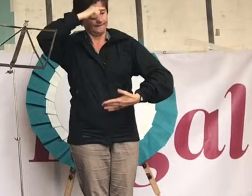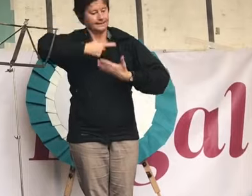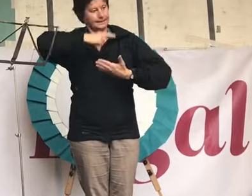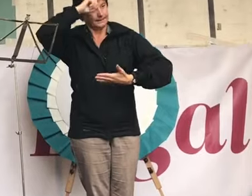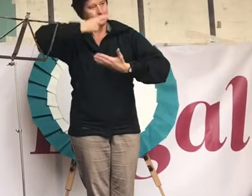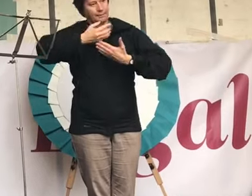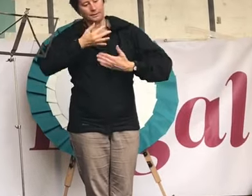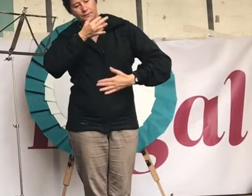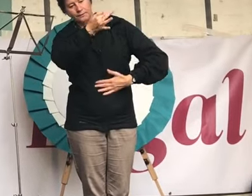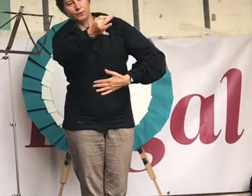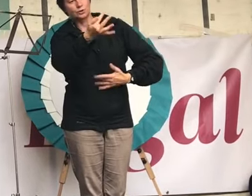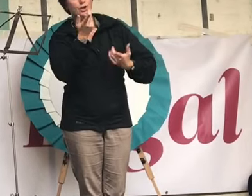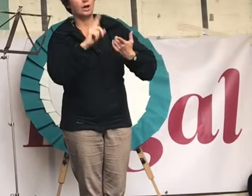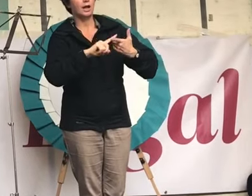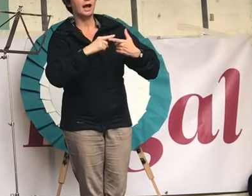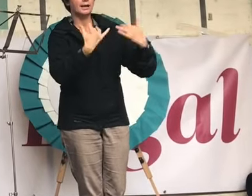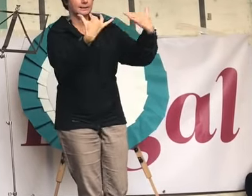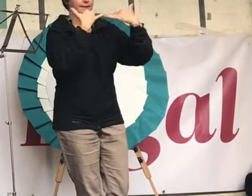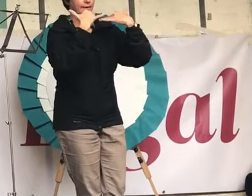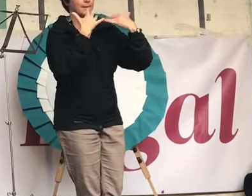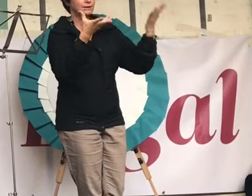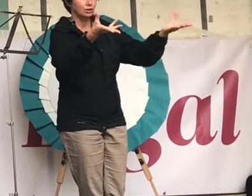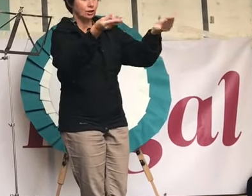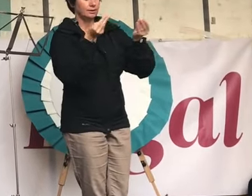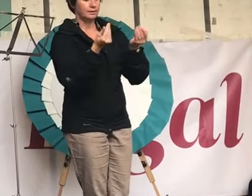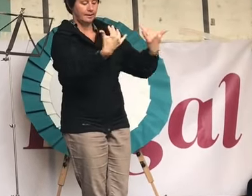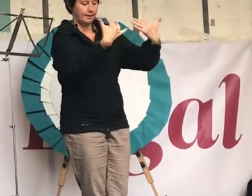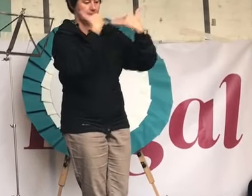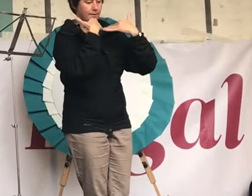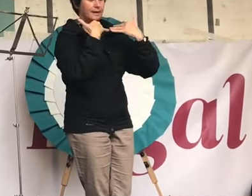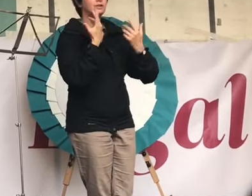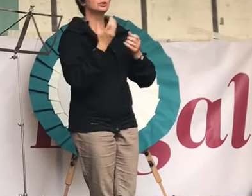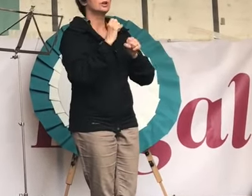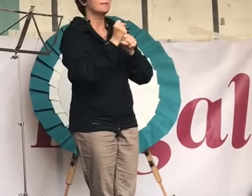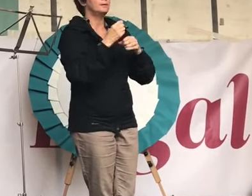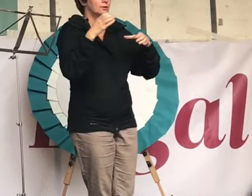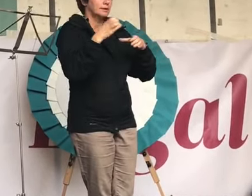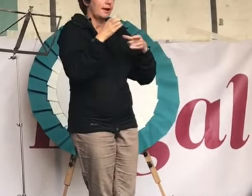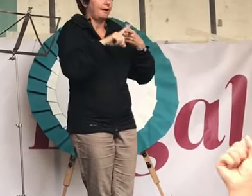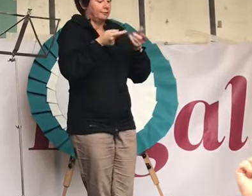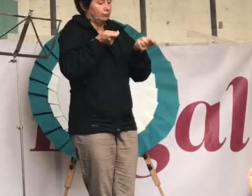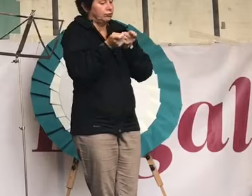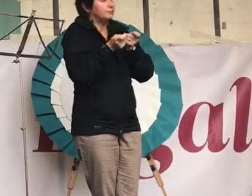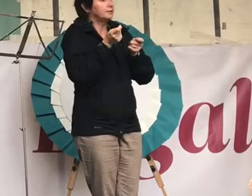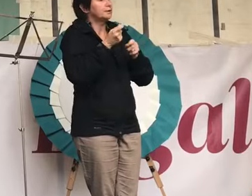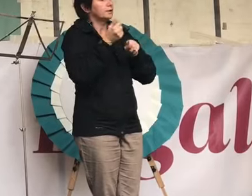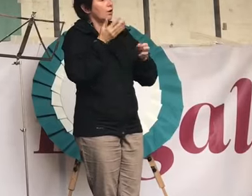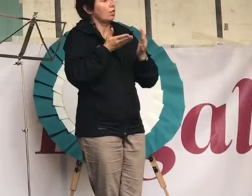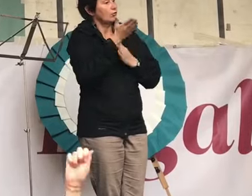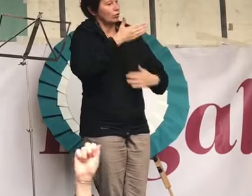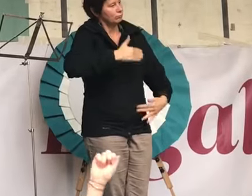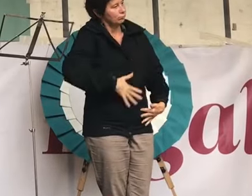informed decision-making about their care and treatment in pregnancy and childbirth.